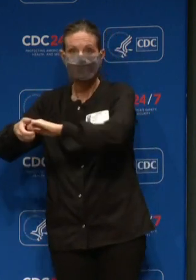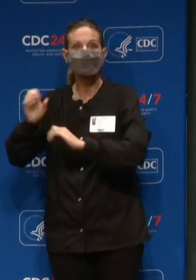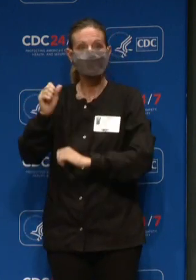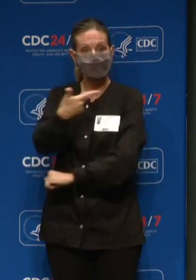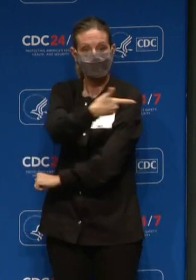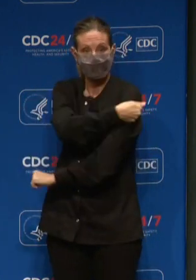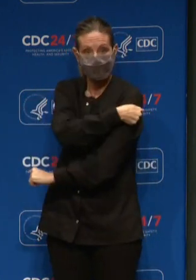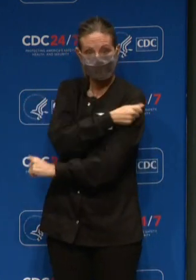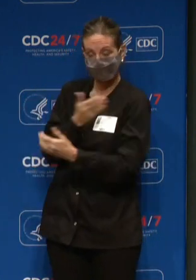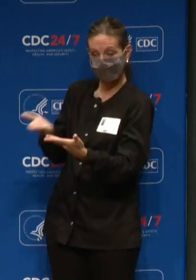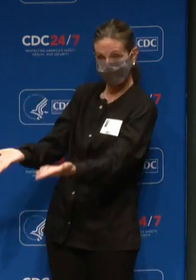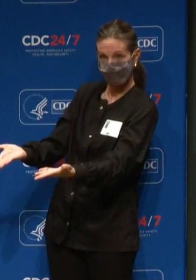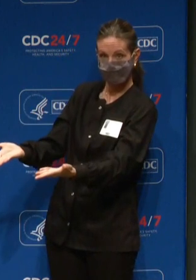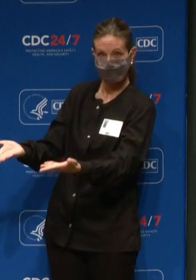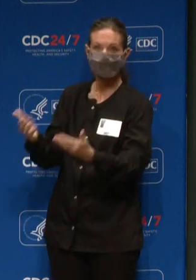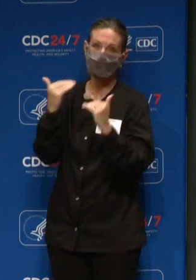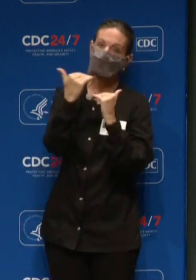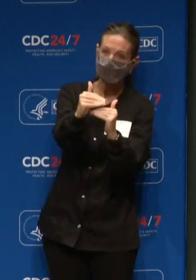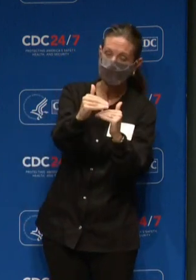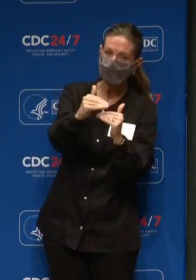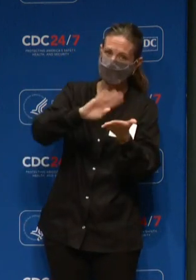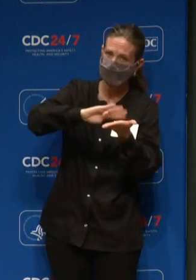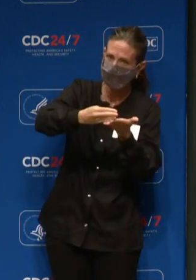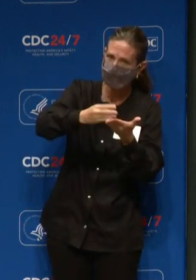in a limited supply. And